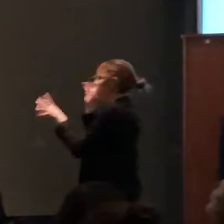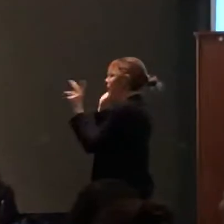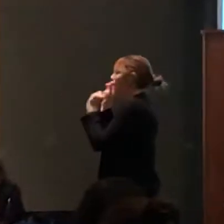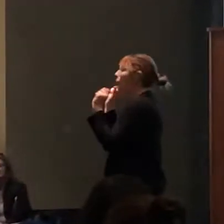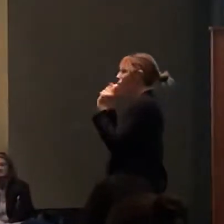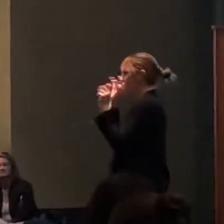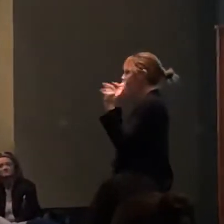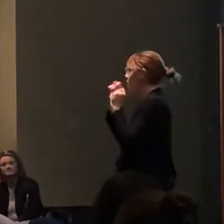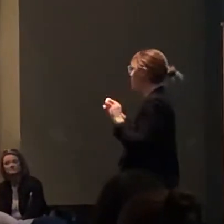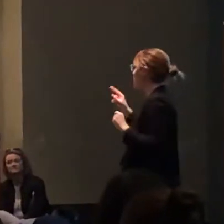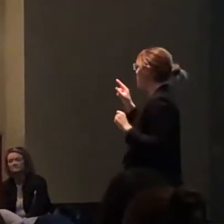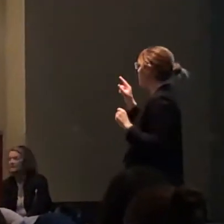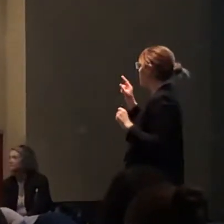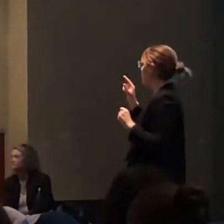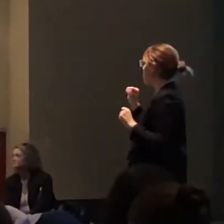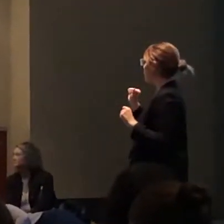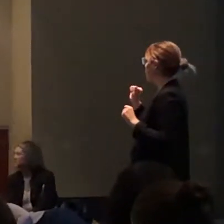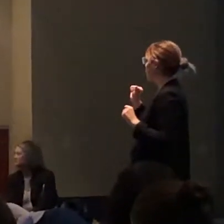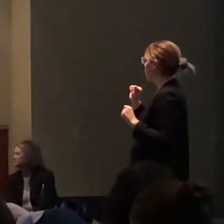Loud.